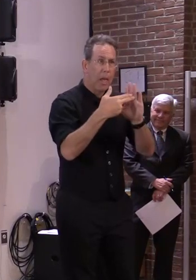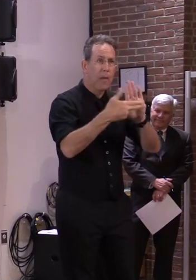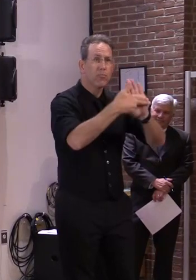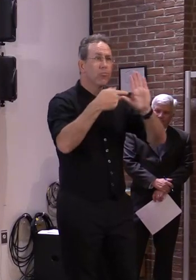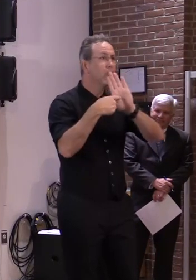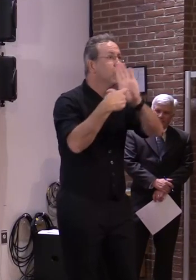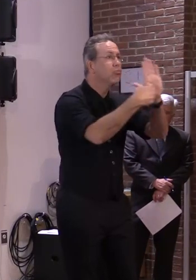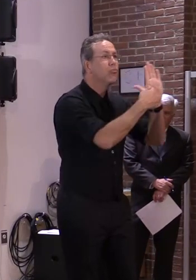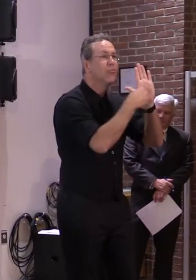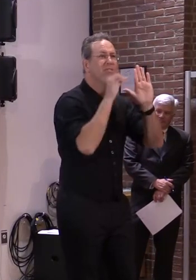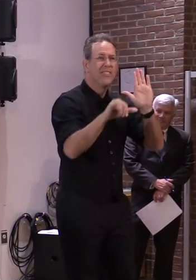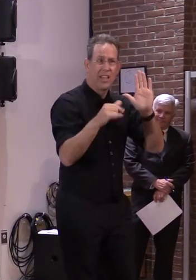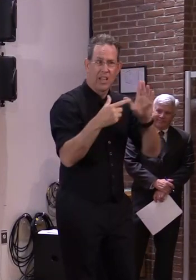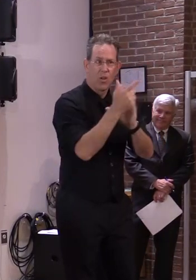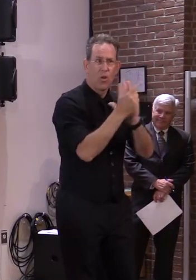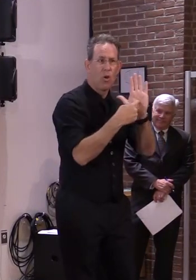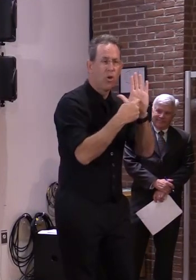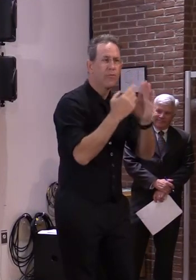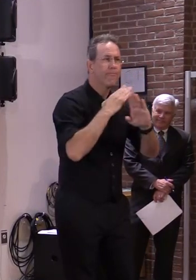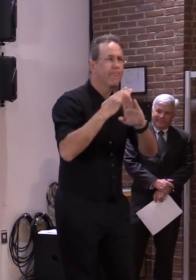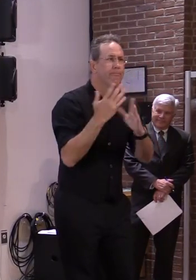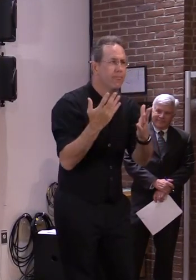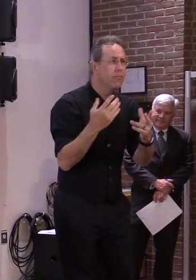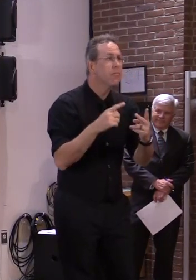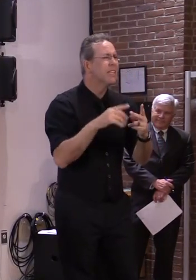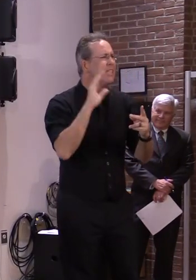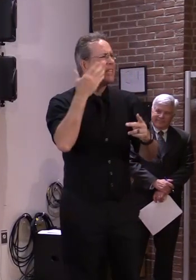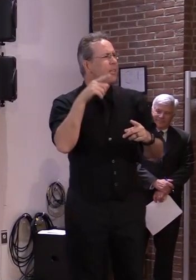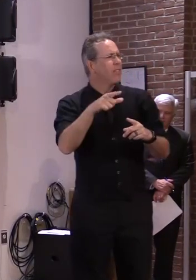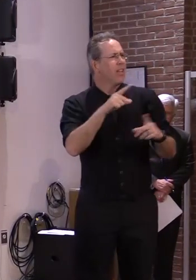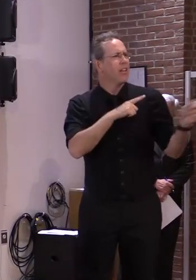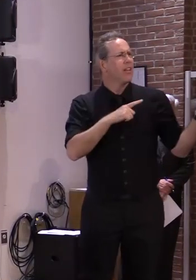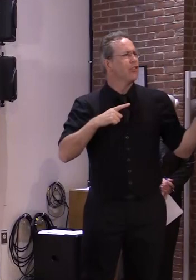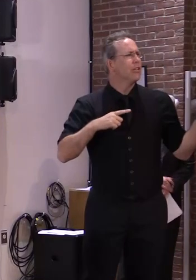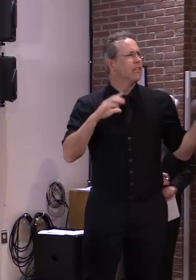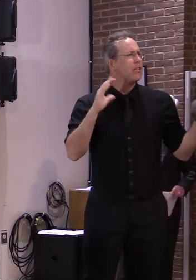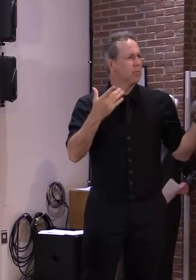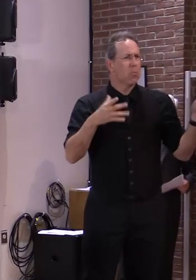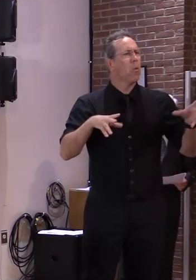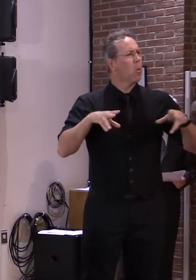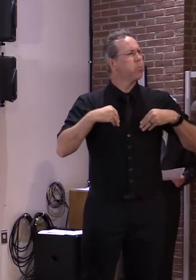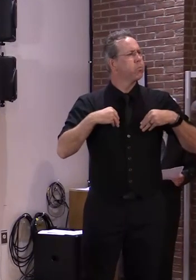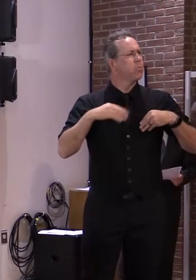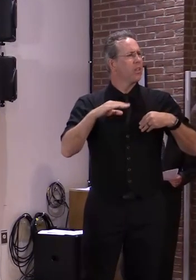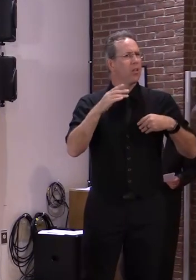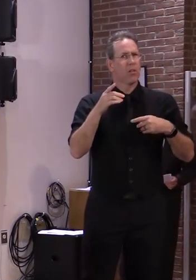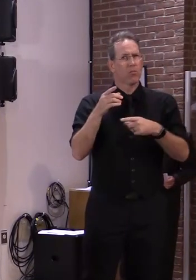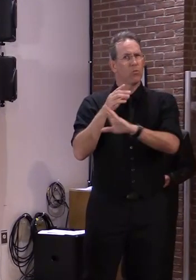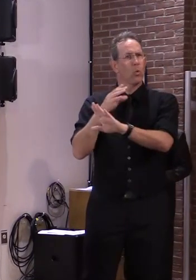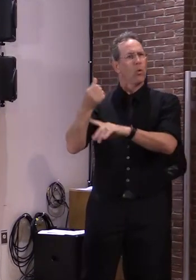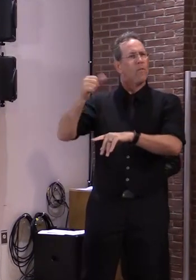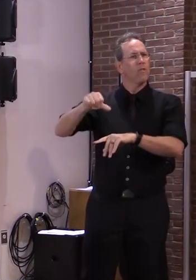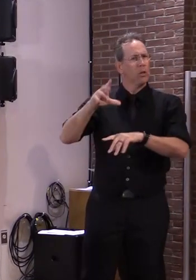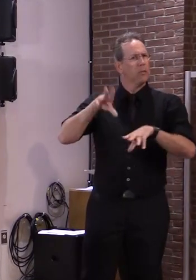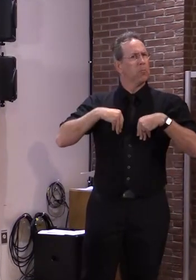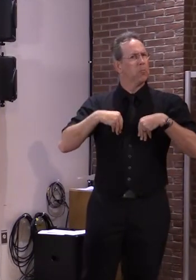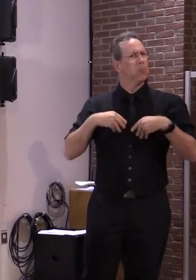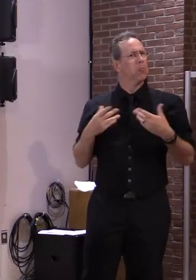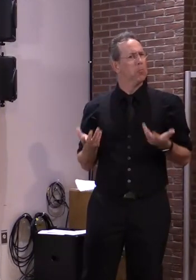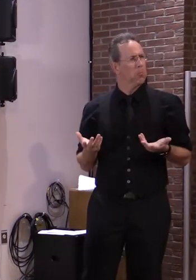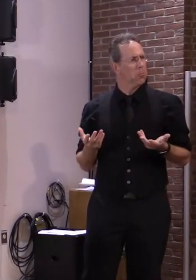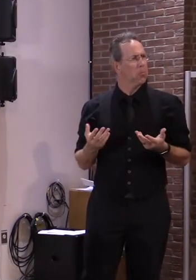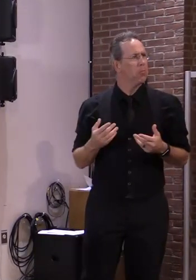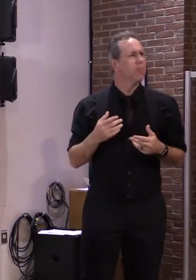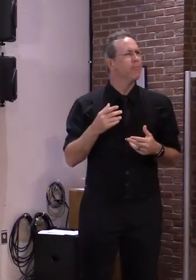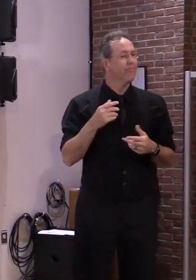it's still problematic in terms of what the statute says and what we need to do. So we're contemplating